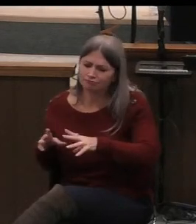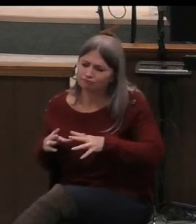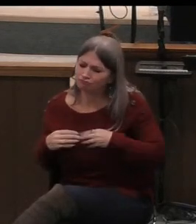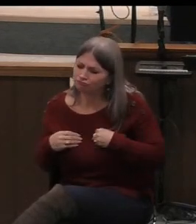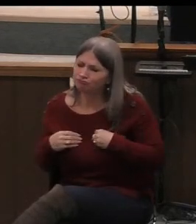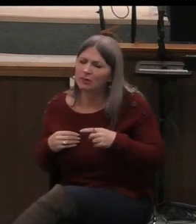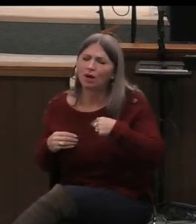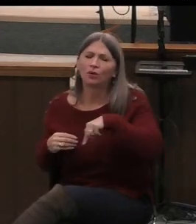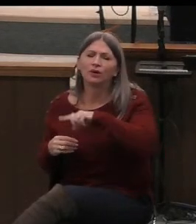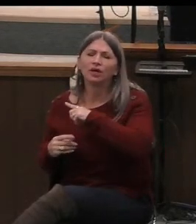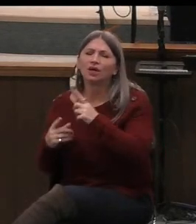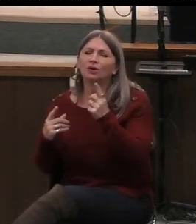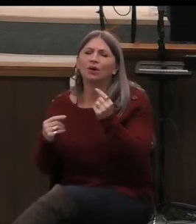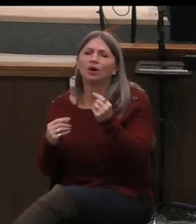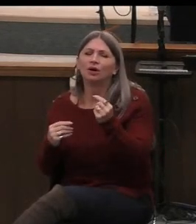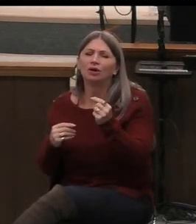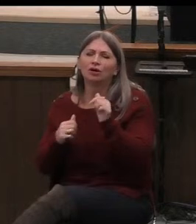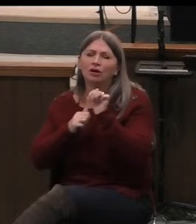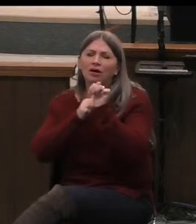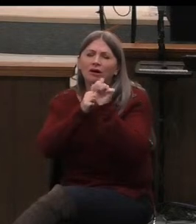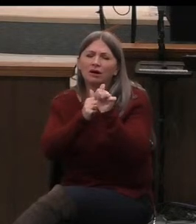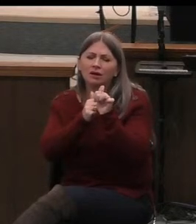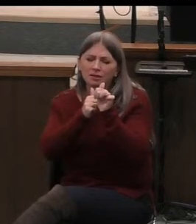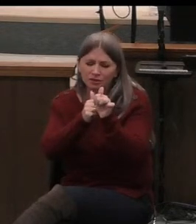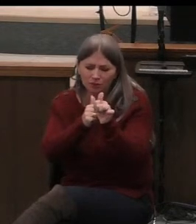and that we would follow you